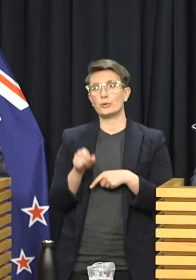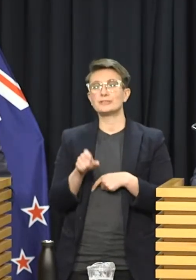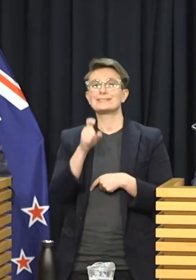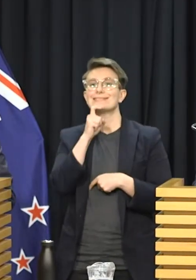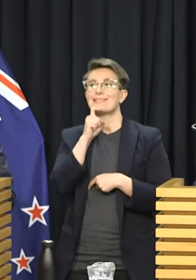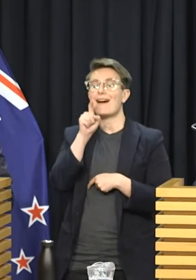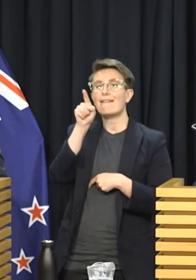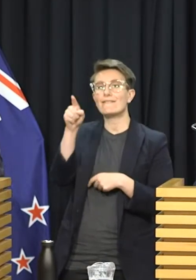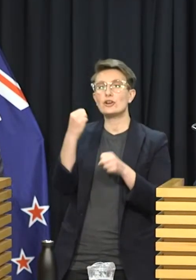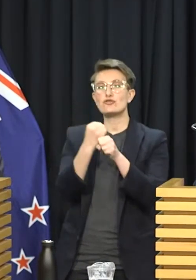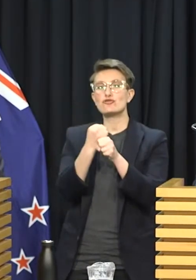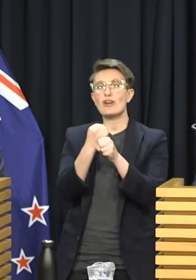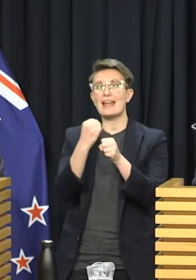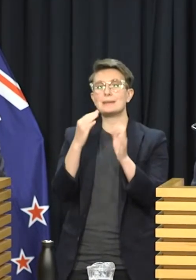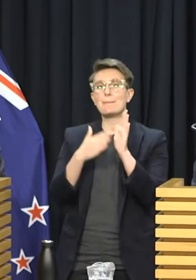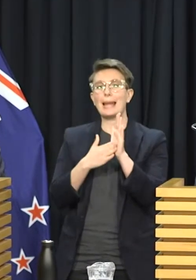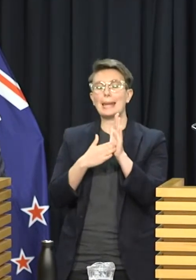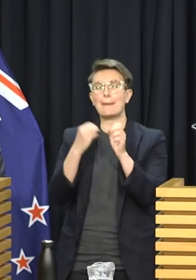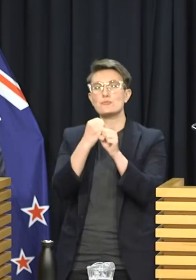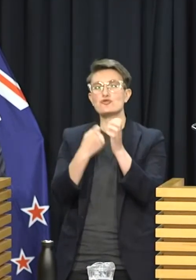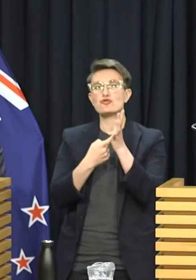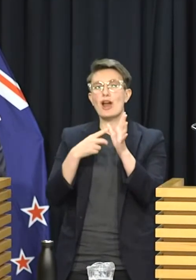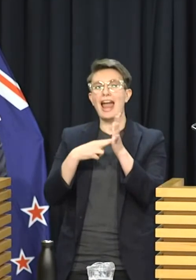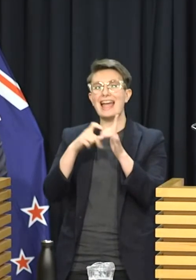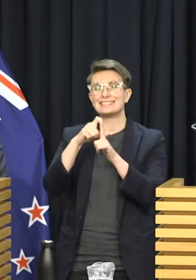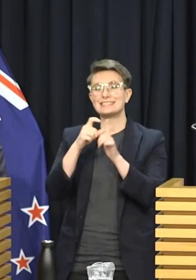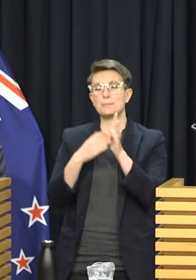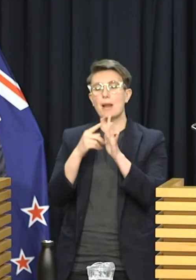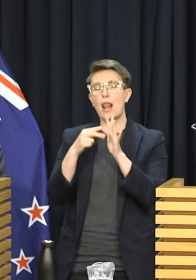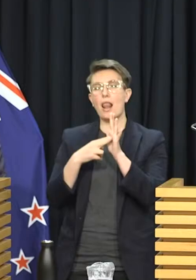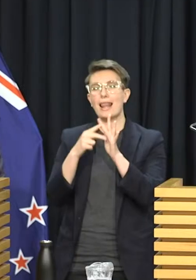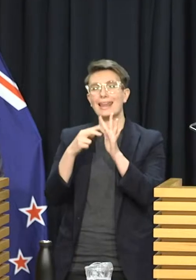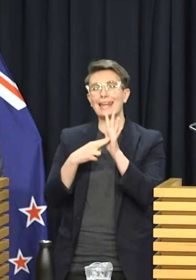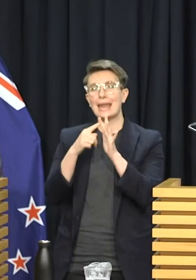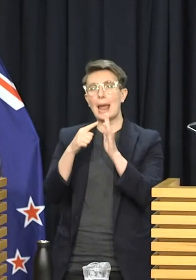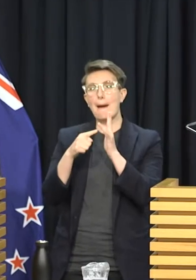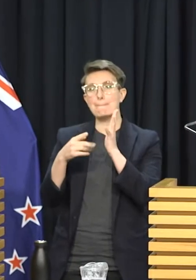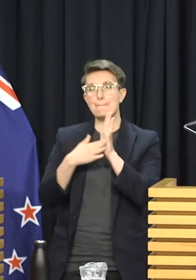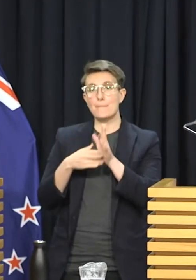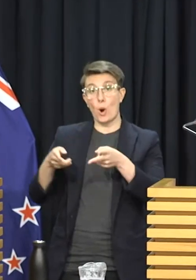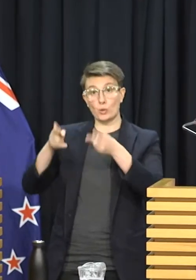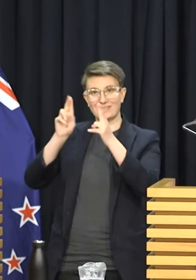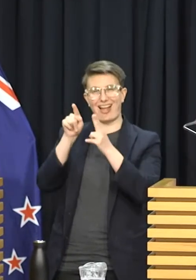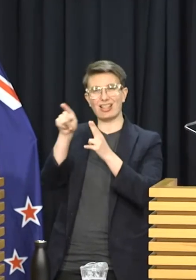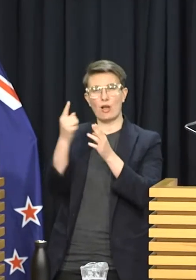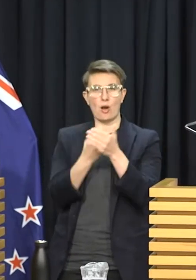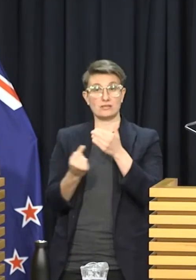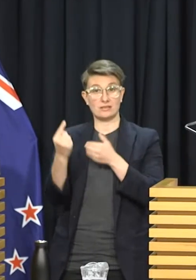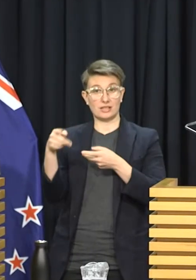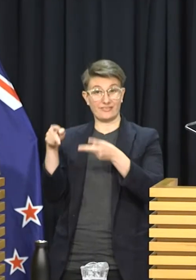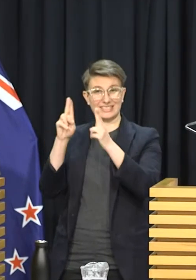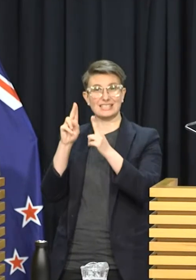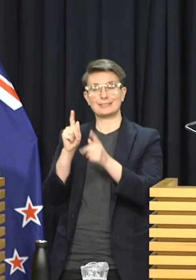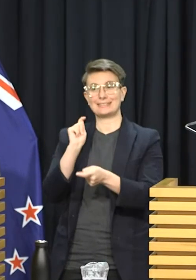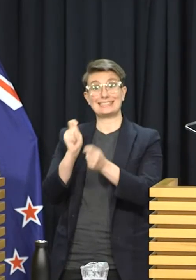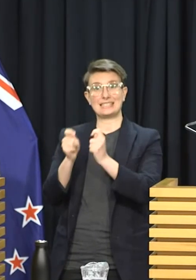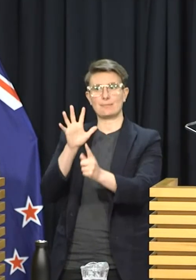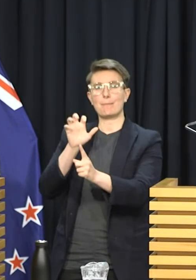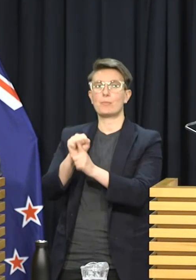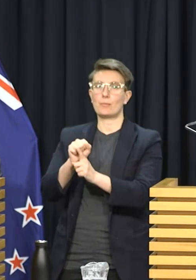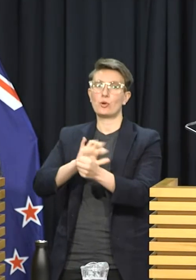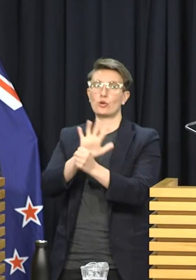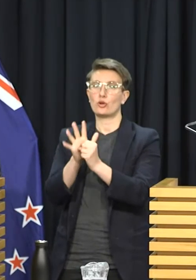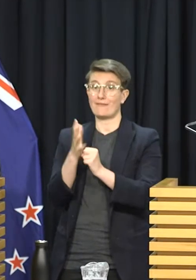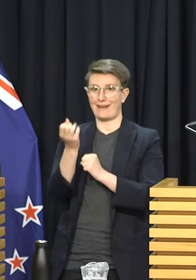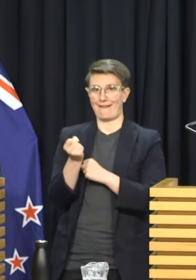Auckland, the managed isolation facility, had tested positive for COVID-19. The test was done as part of our regular